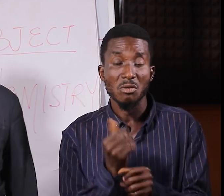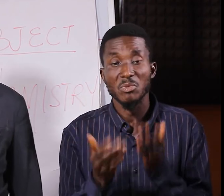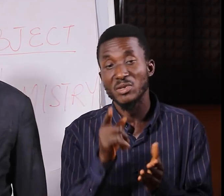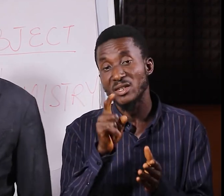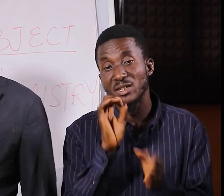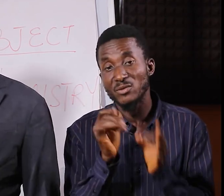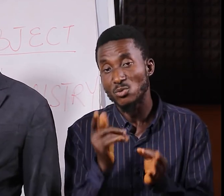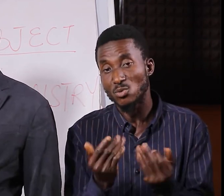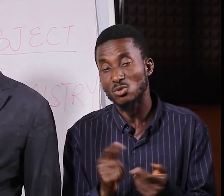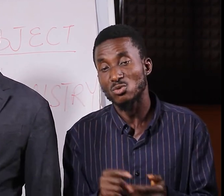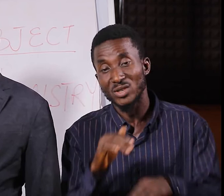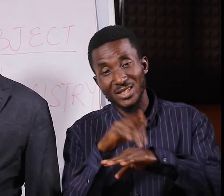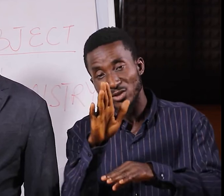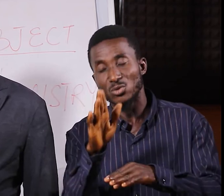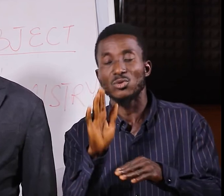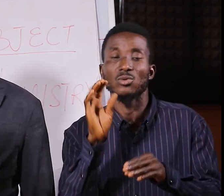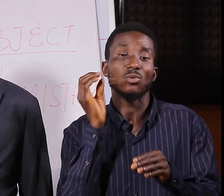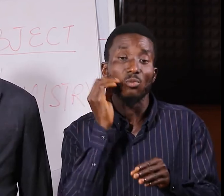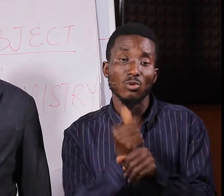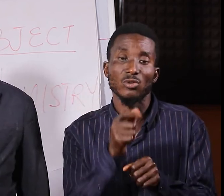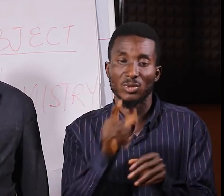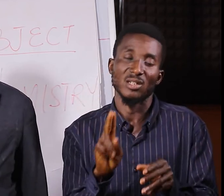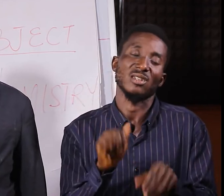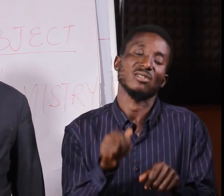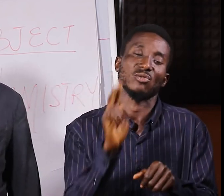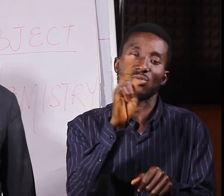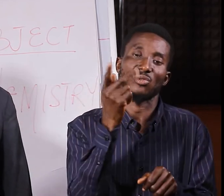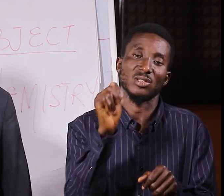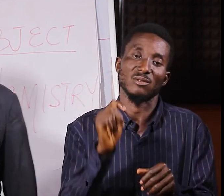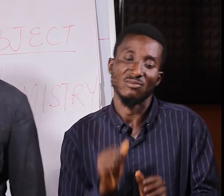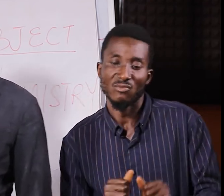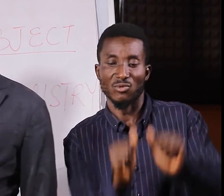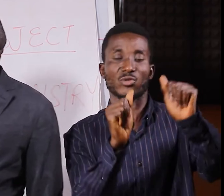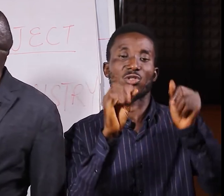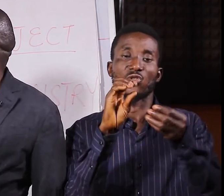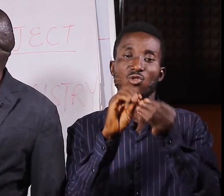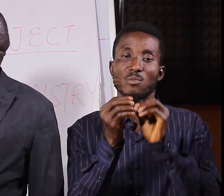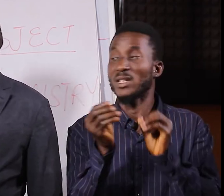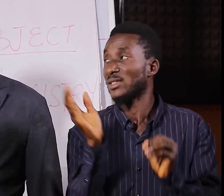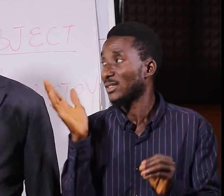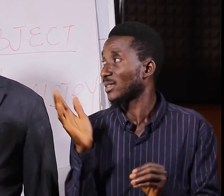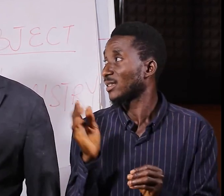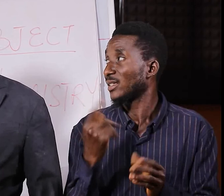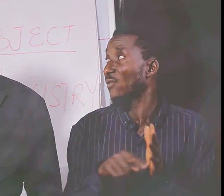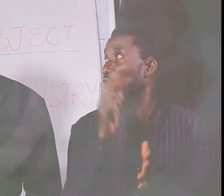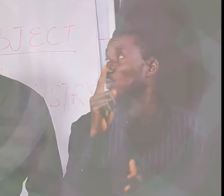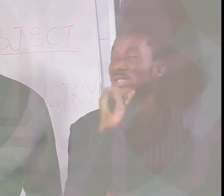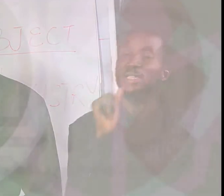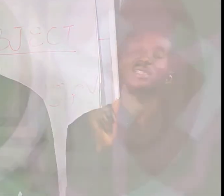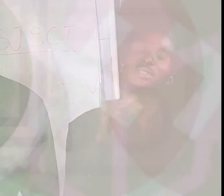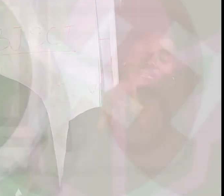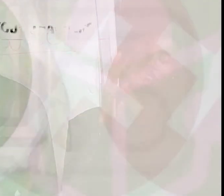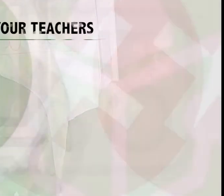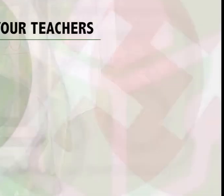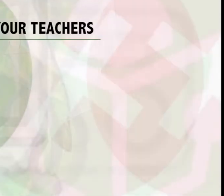your work to us, you can use the following numbers. We prefer you using WhatsApp. The first number there, we have Mr.